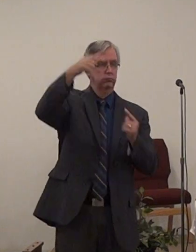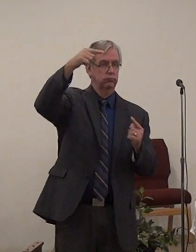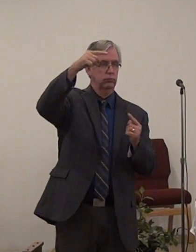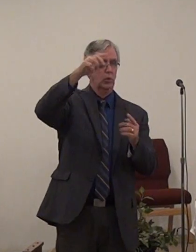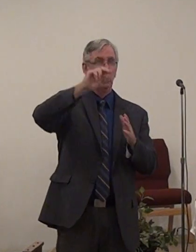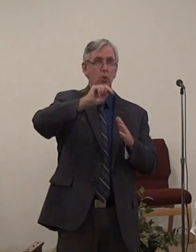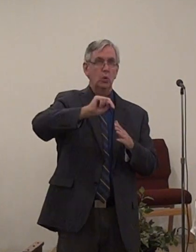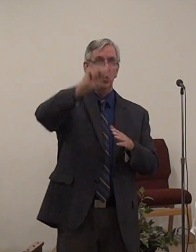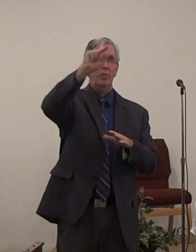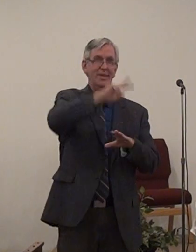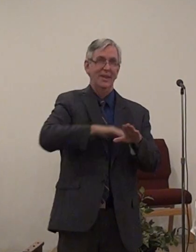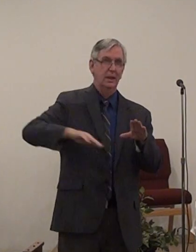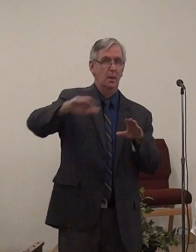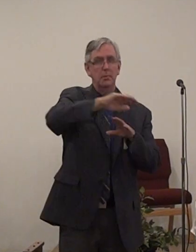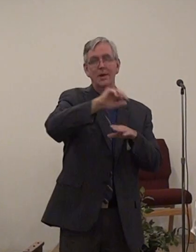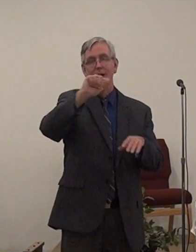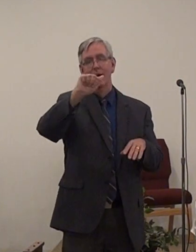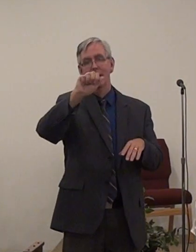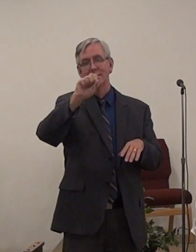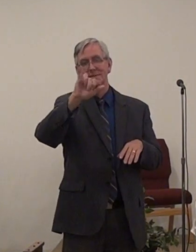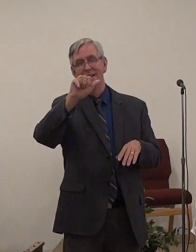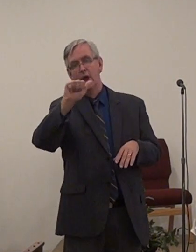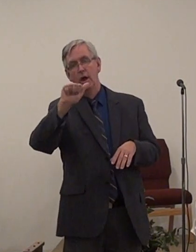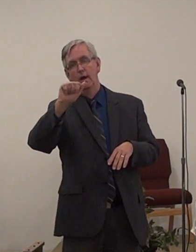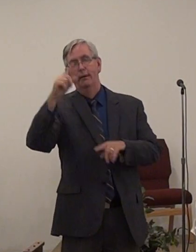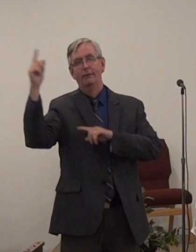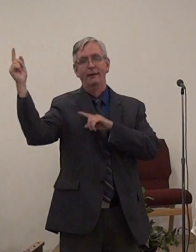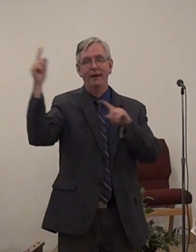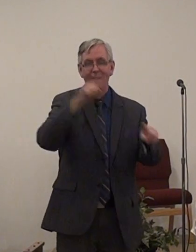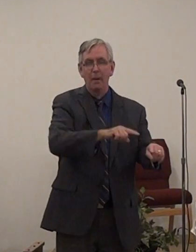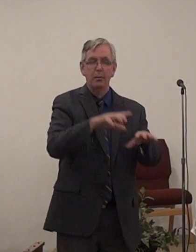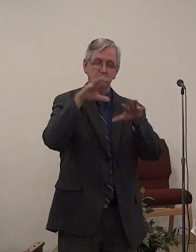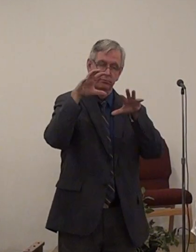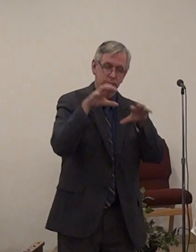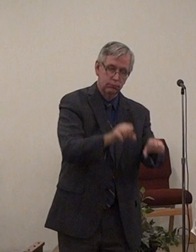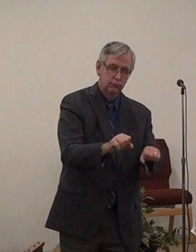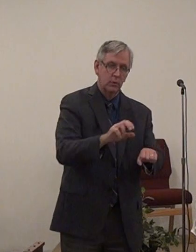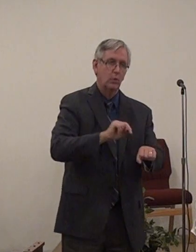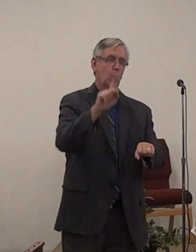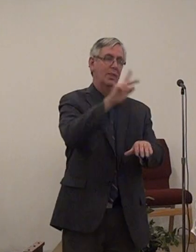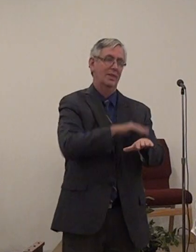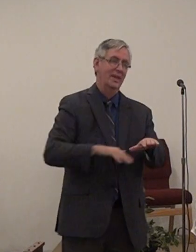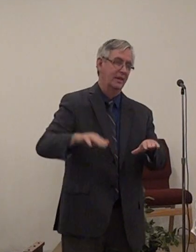after where it came from the northern kingdom, Israel was divided, and then